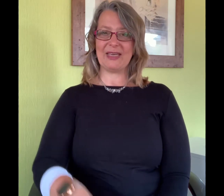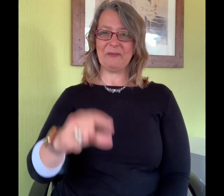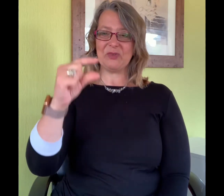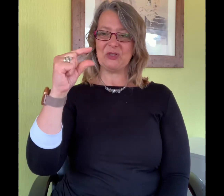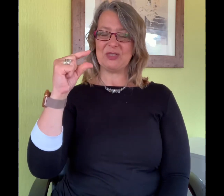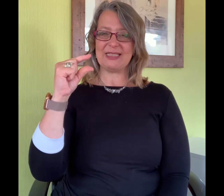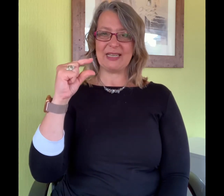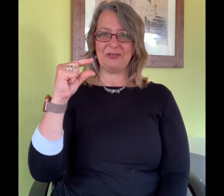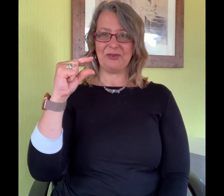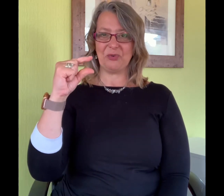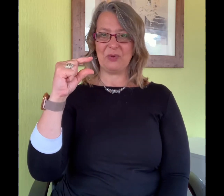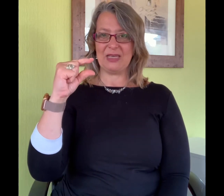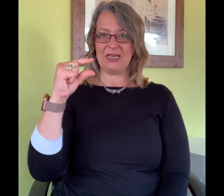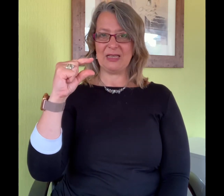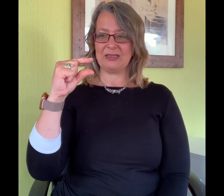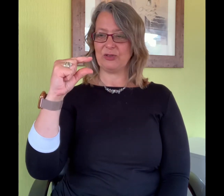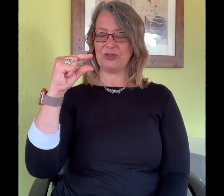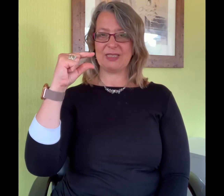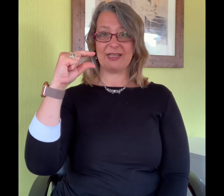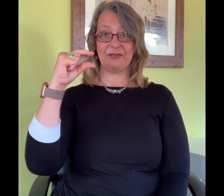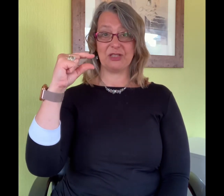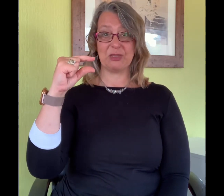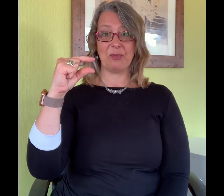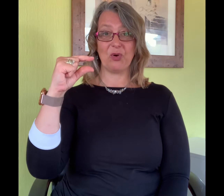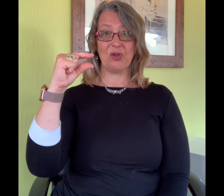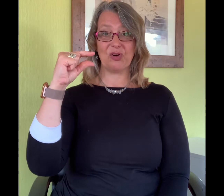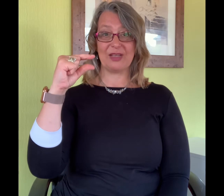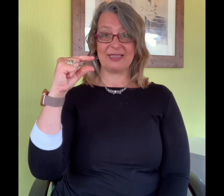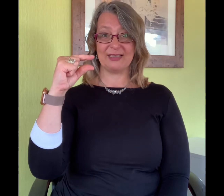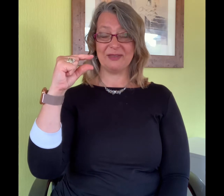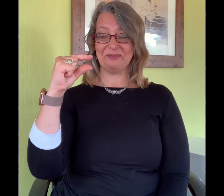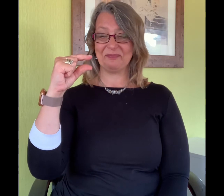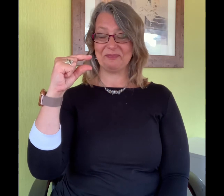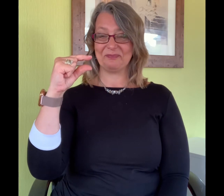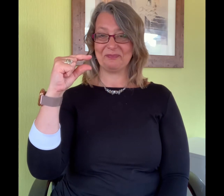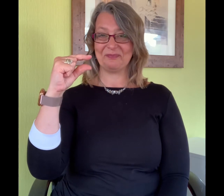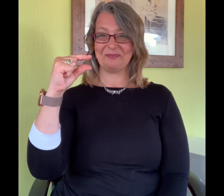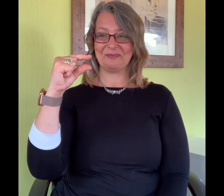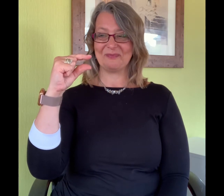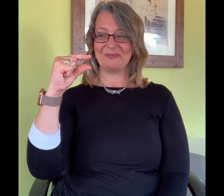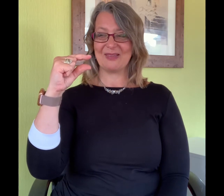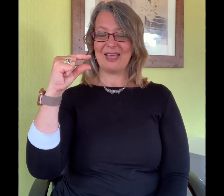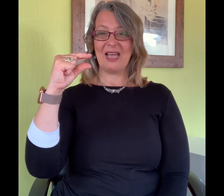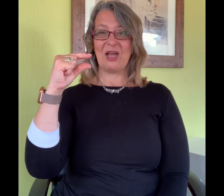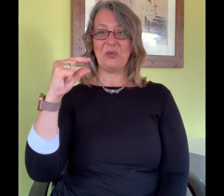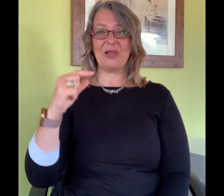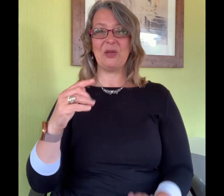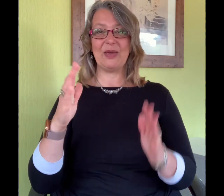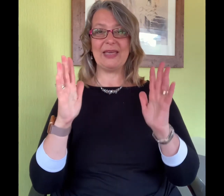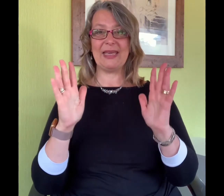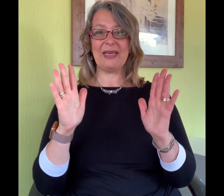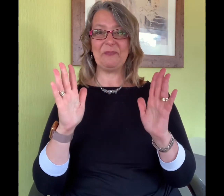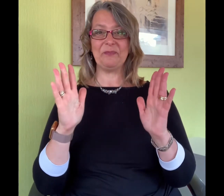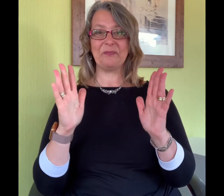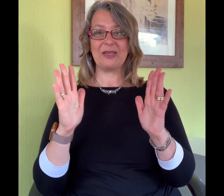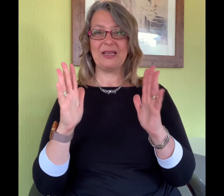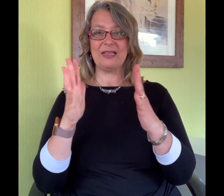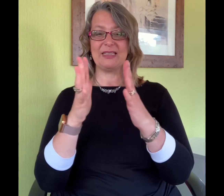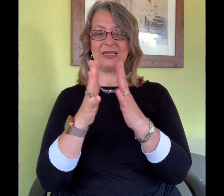you do the sign for wee. It's also the sign for small or little. And Willie Winkie did the